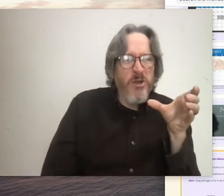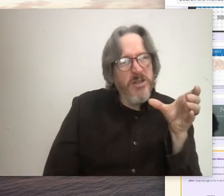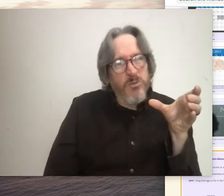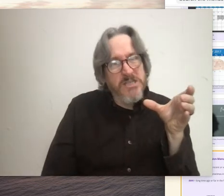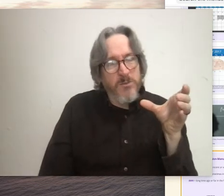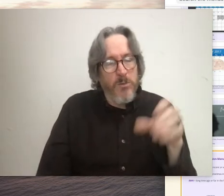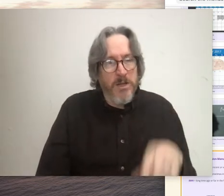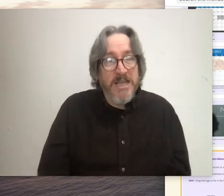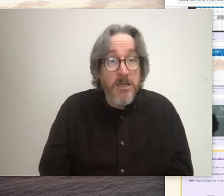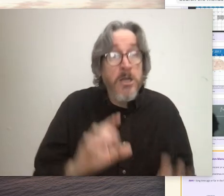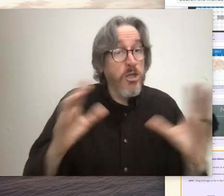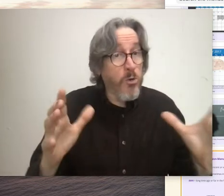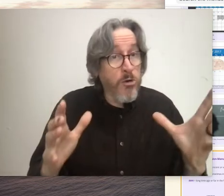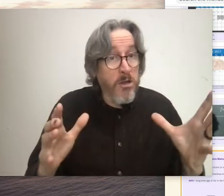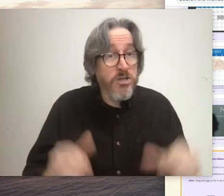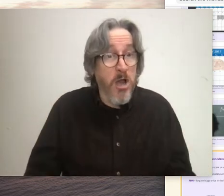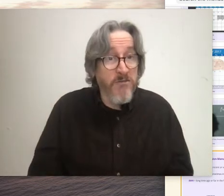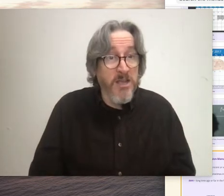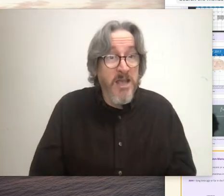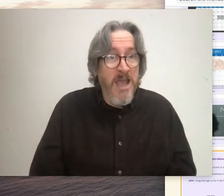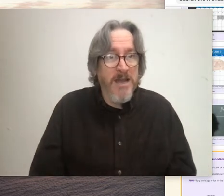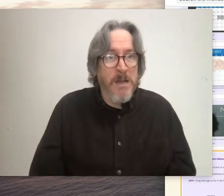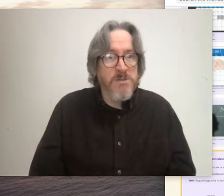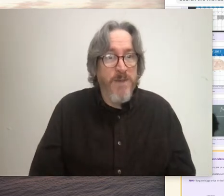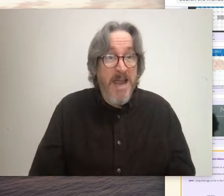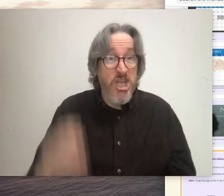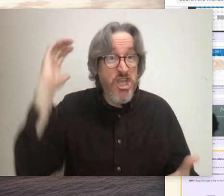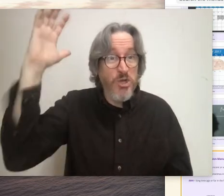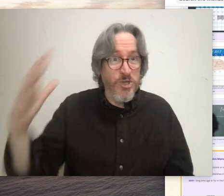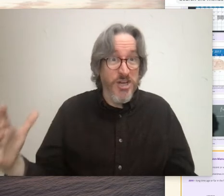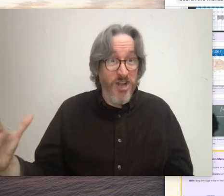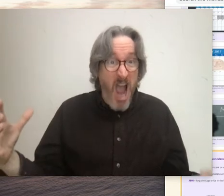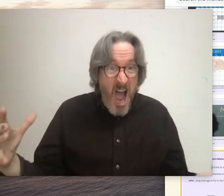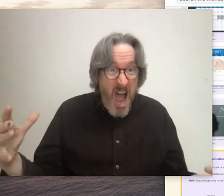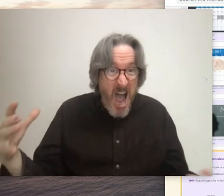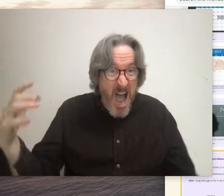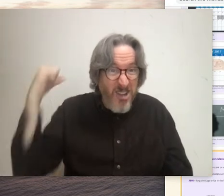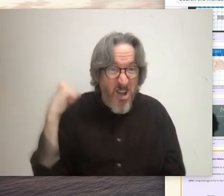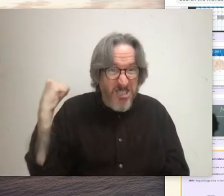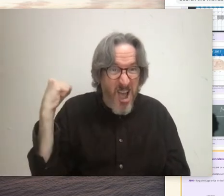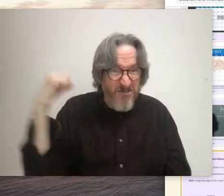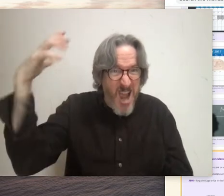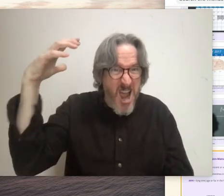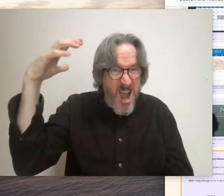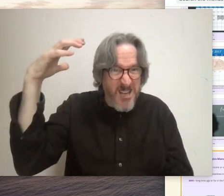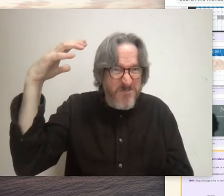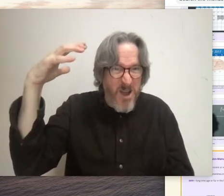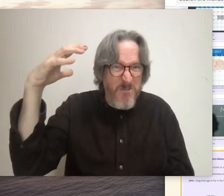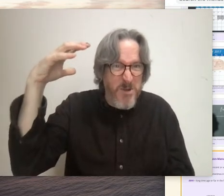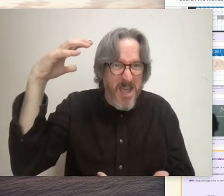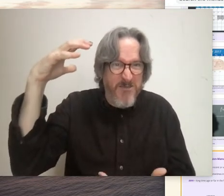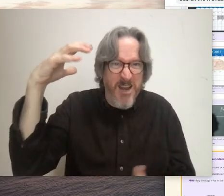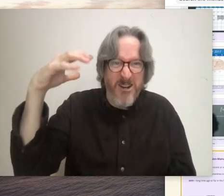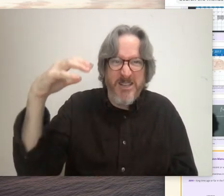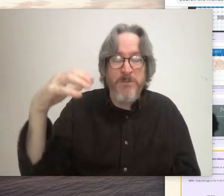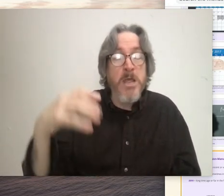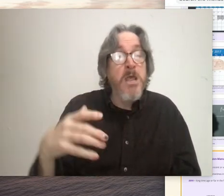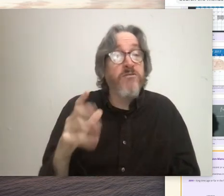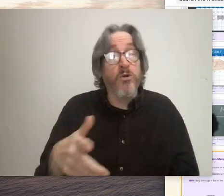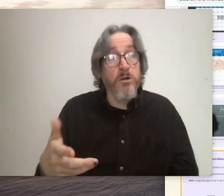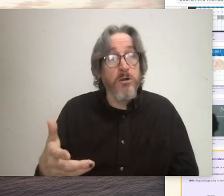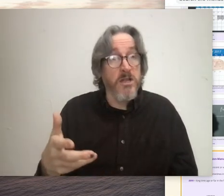Or you get the reasonable one. Like you order a large coffee and it comes back huge and you're like, awesome, yes, but I'm going to be caffeinated